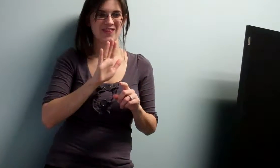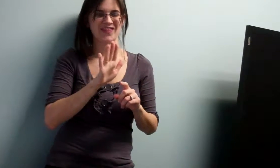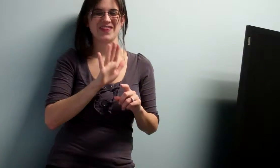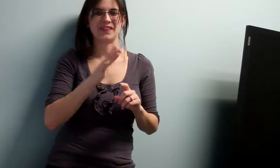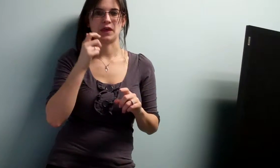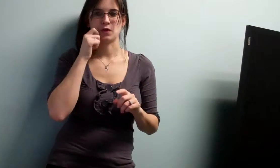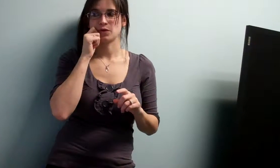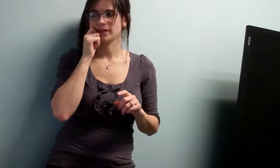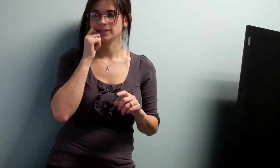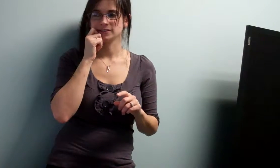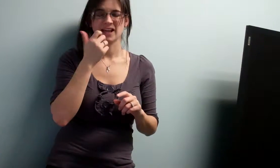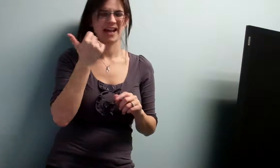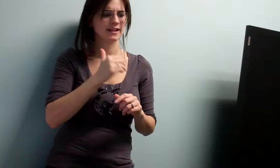yes?